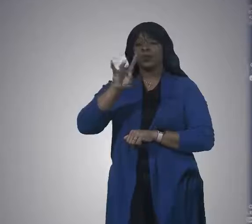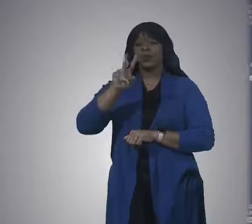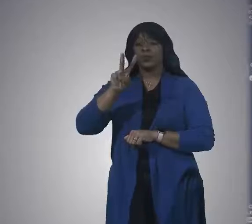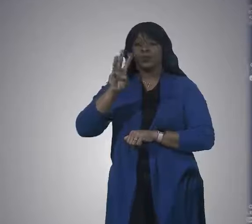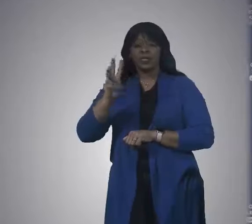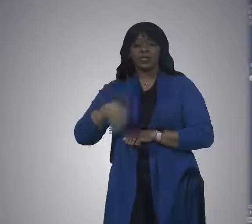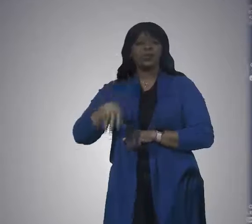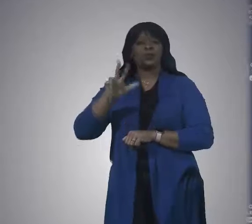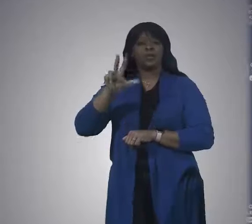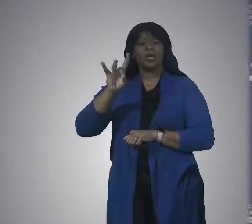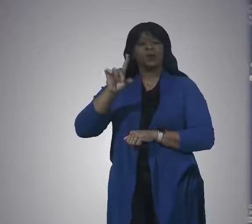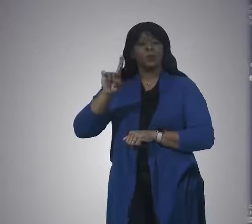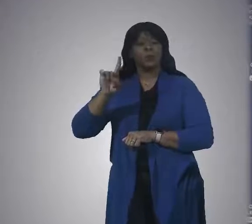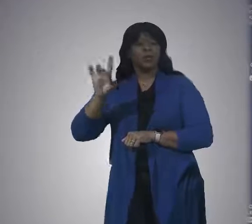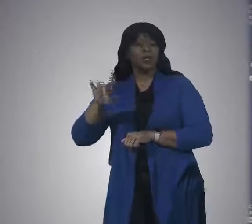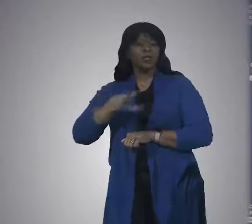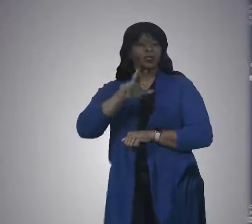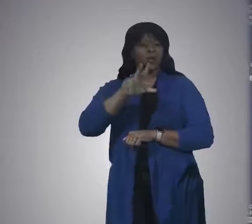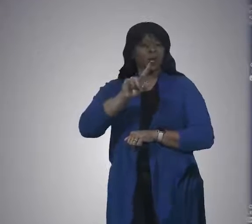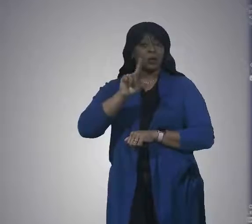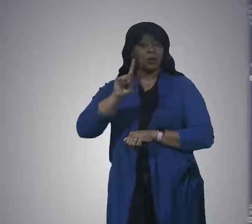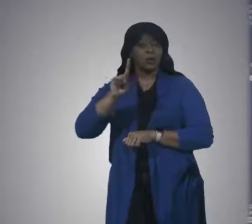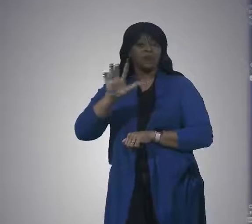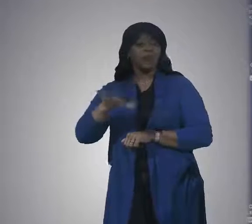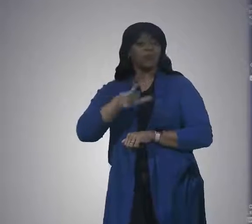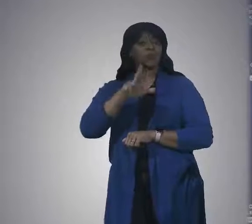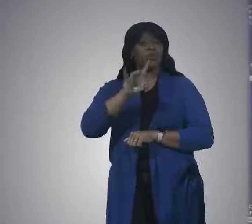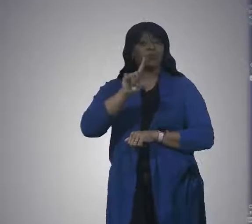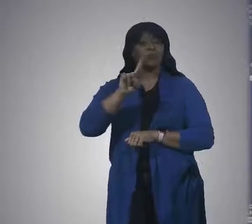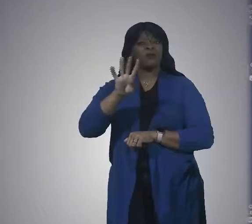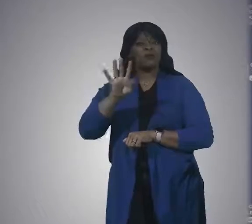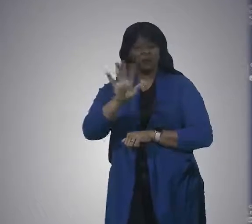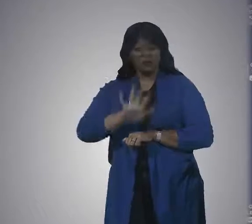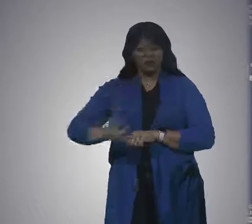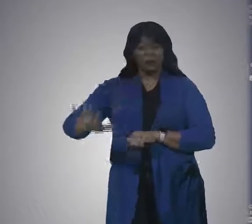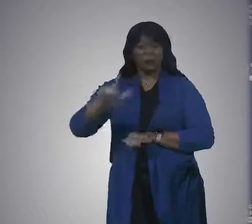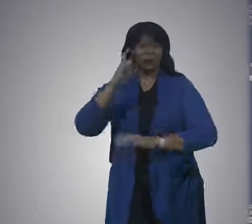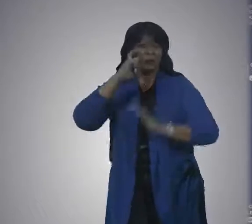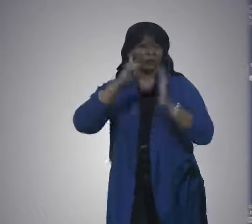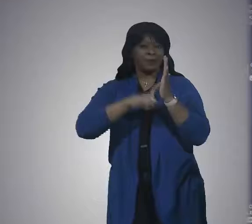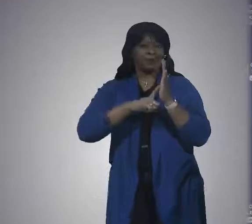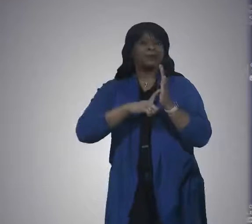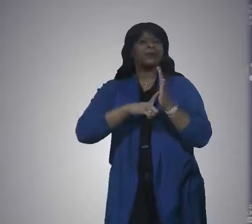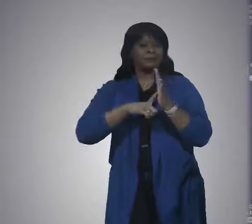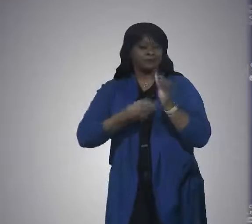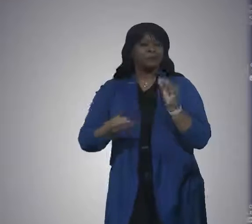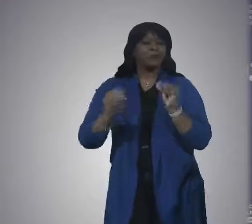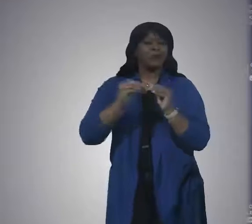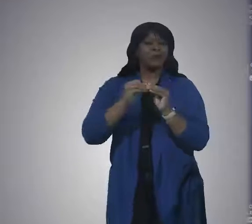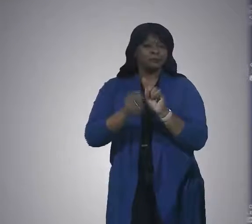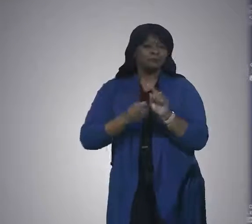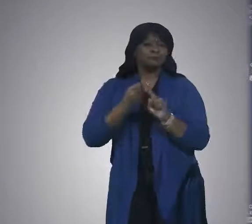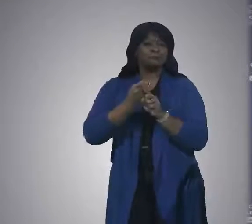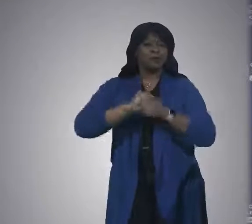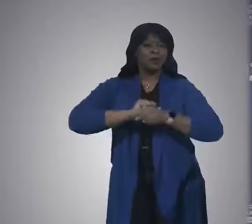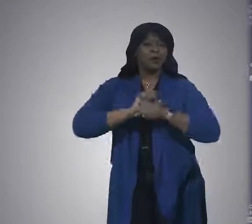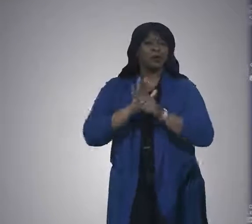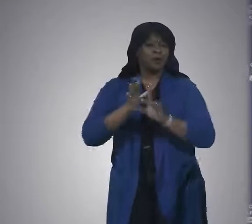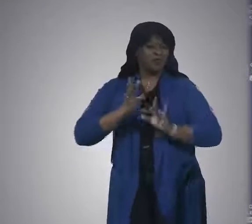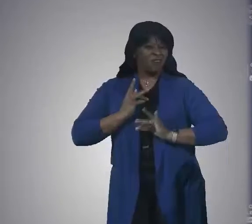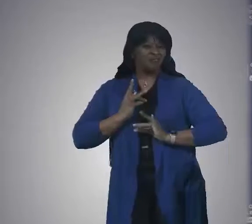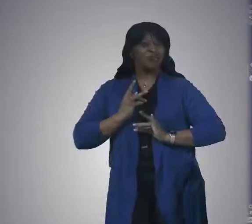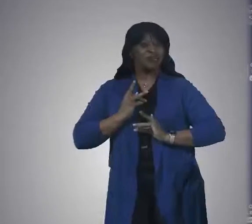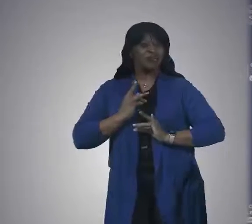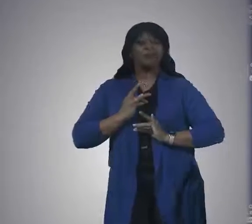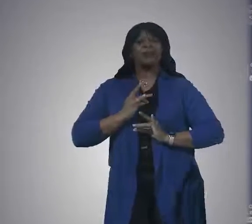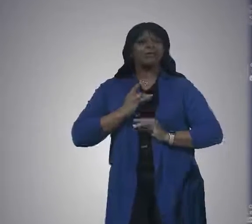38118, 38115, and 38114. Those are the areas where we see the highest incidence of COVID-19 and the lowest